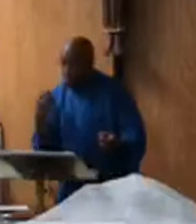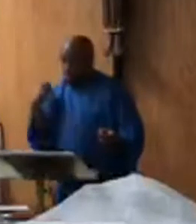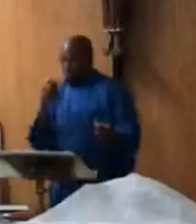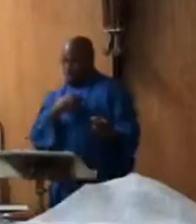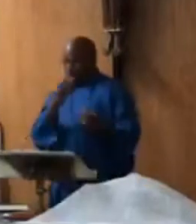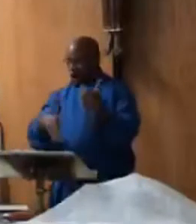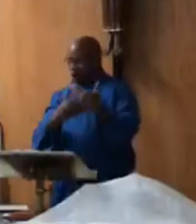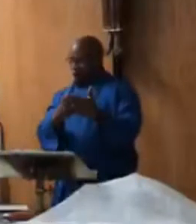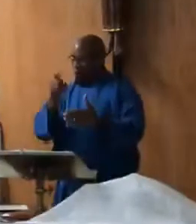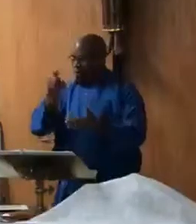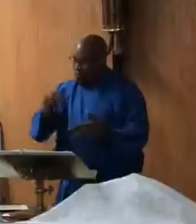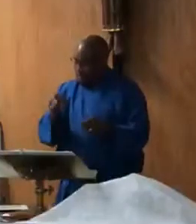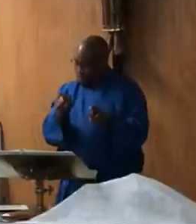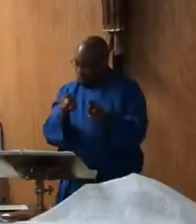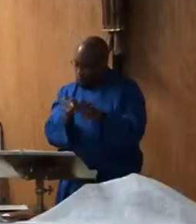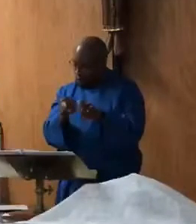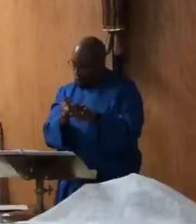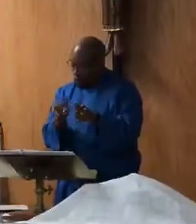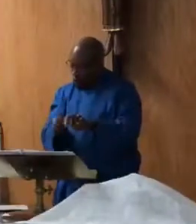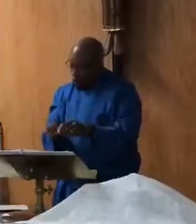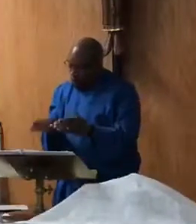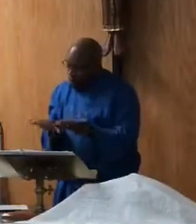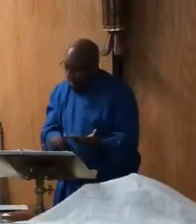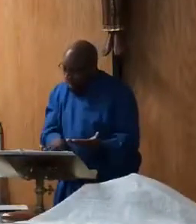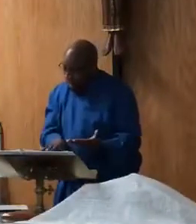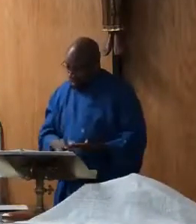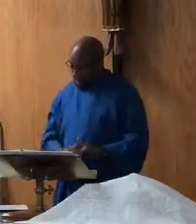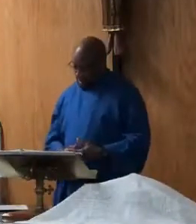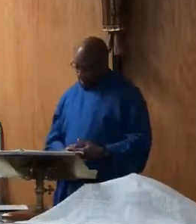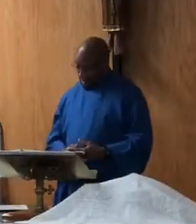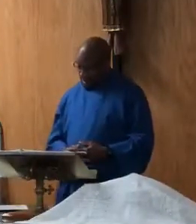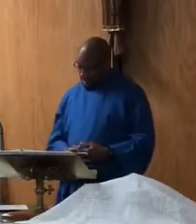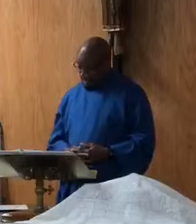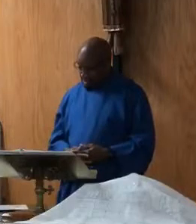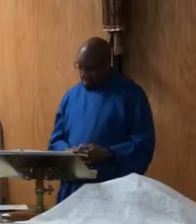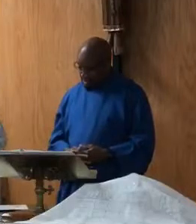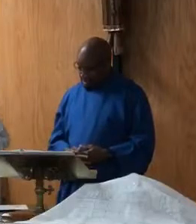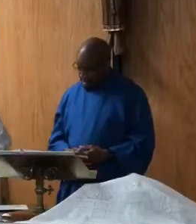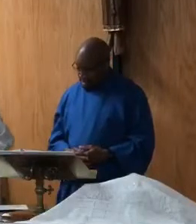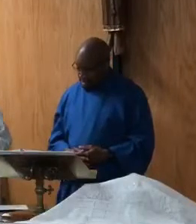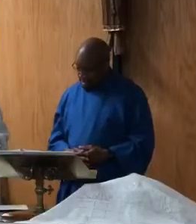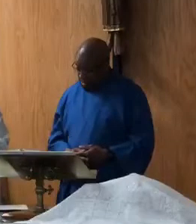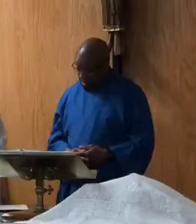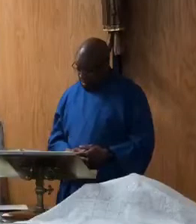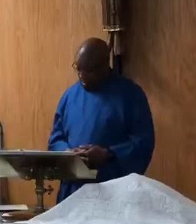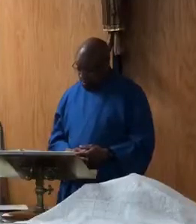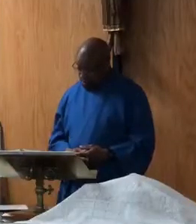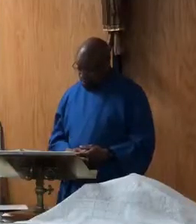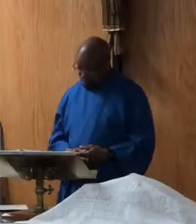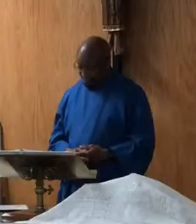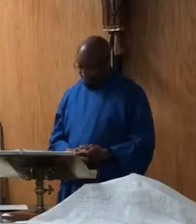sin, we all must also die. Our bodies